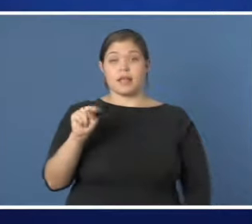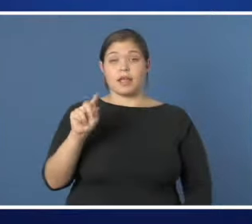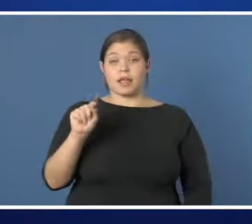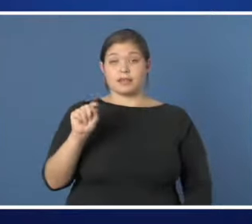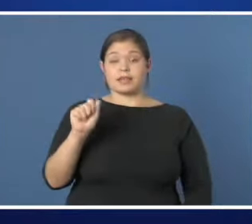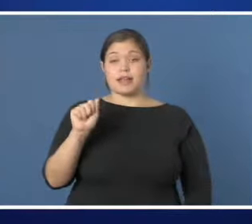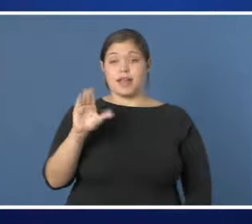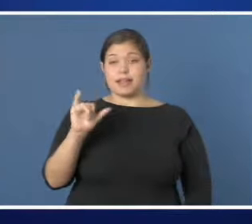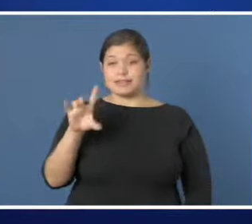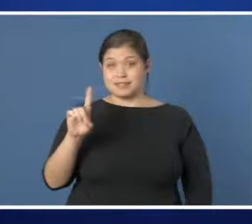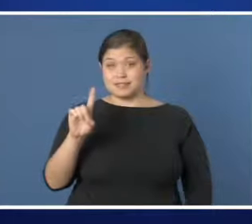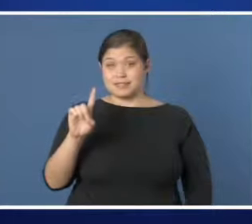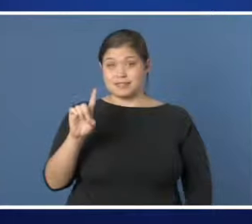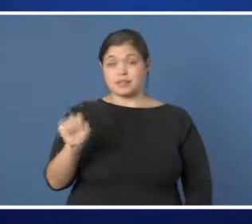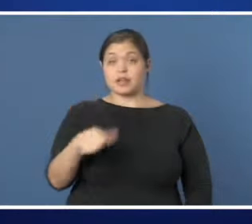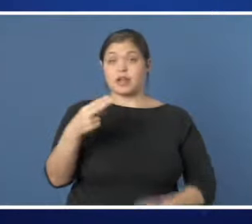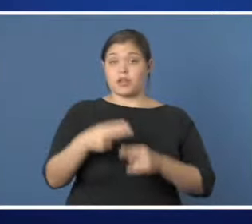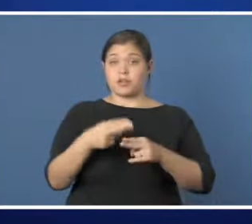antacid,